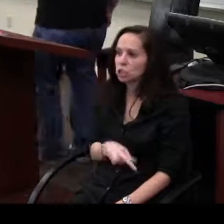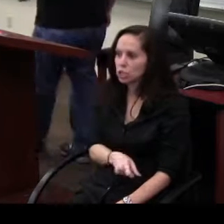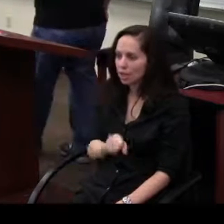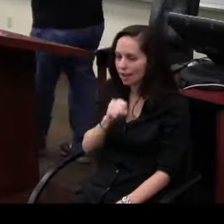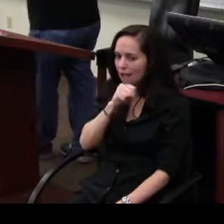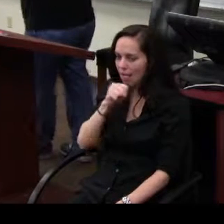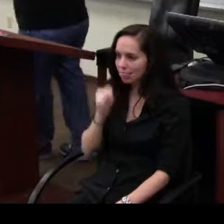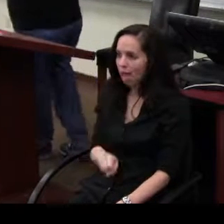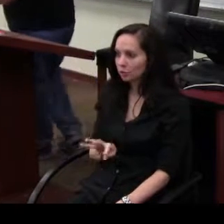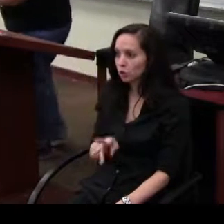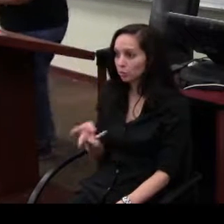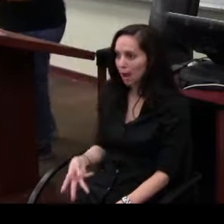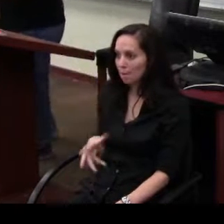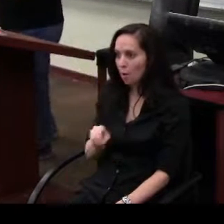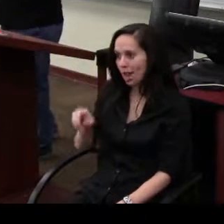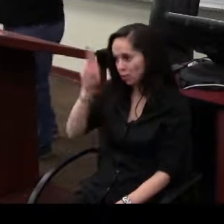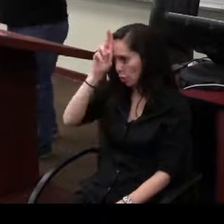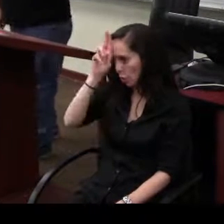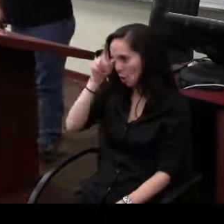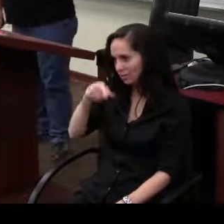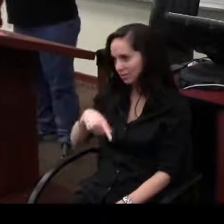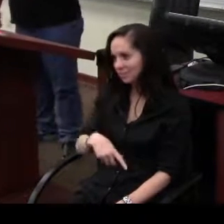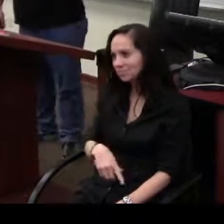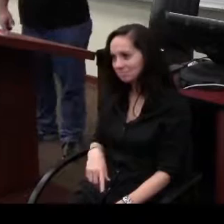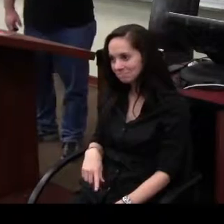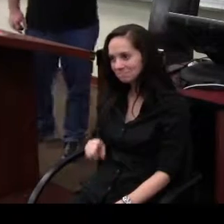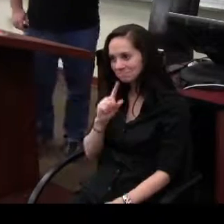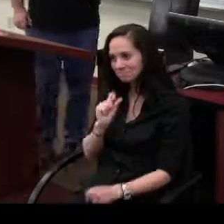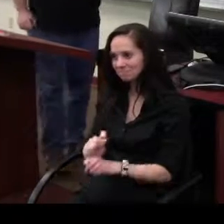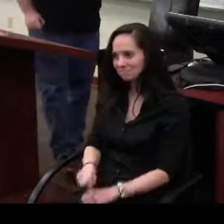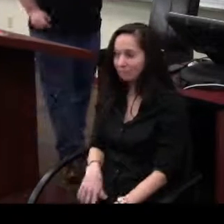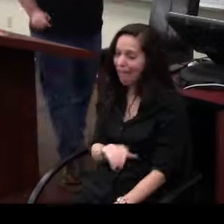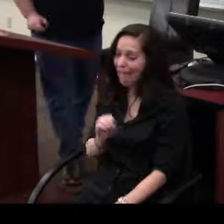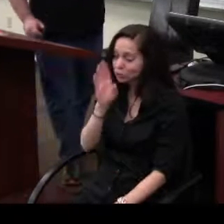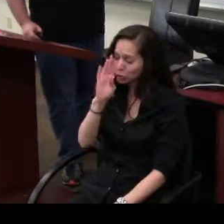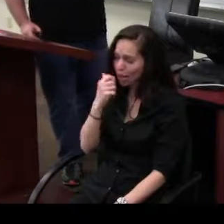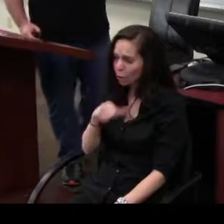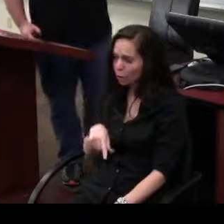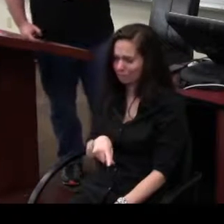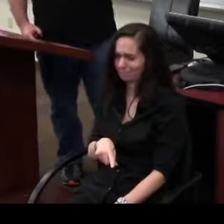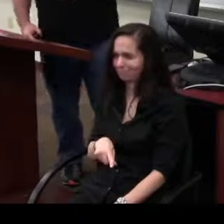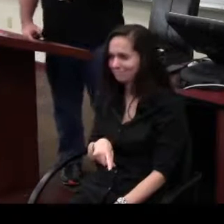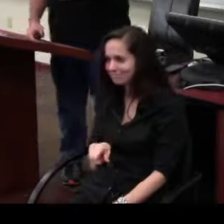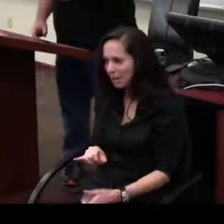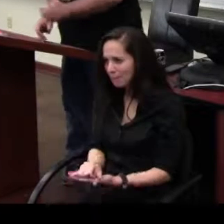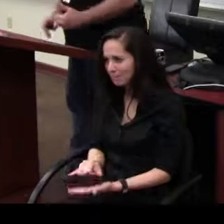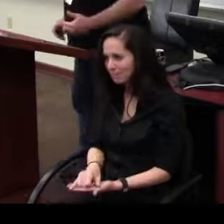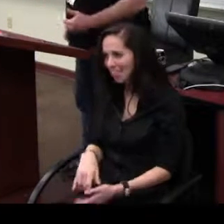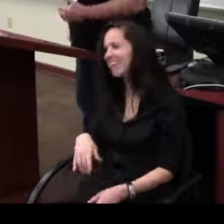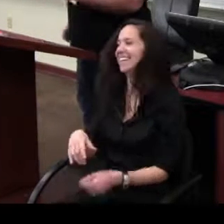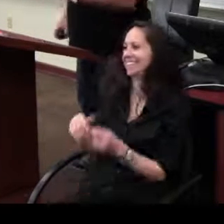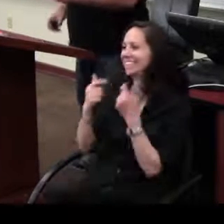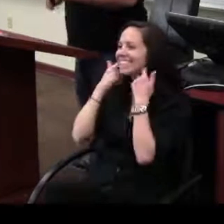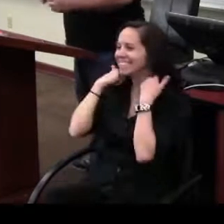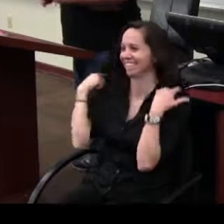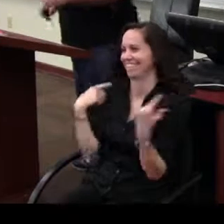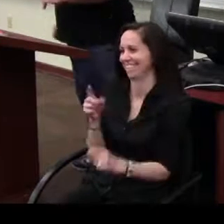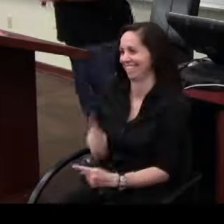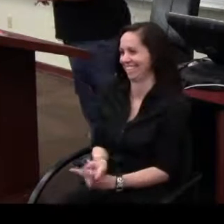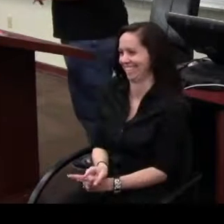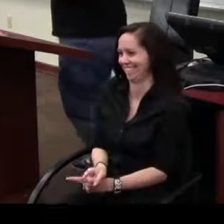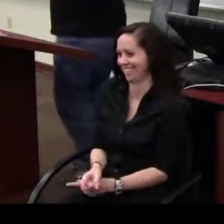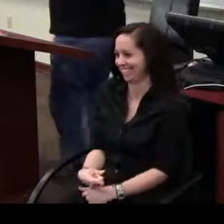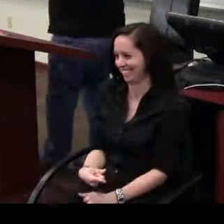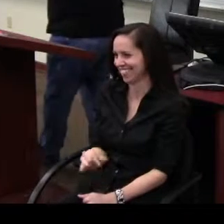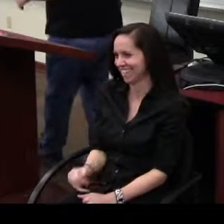This was an interesting one because the scammers got into the system through a phishing email, and they actually cruised around for a while. This was like an